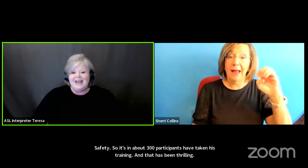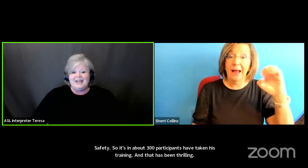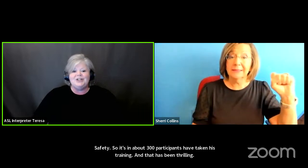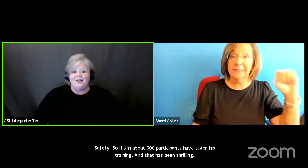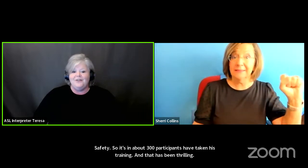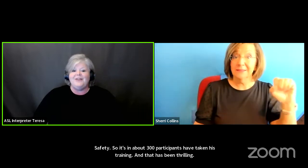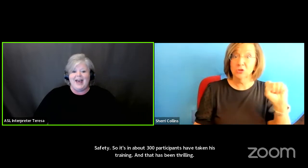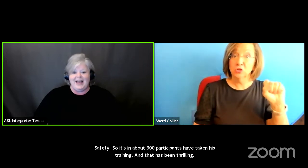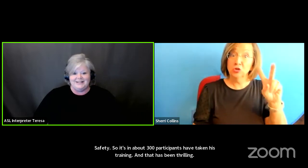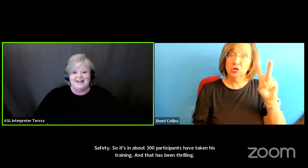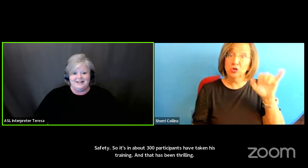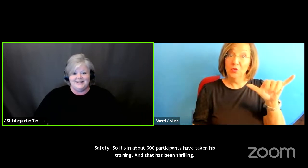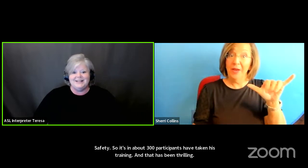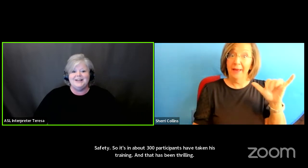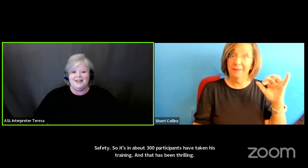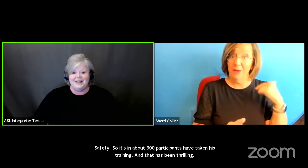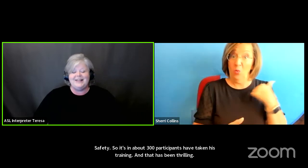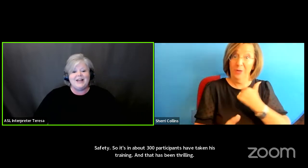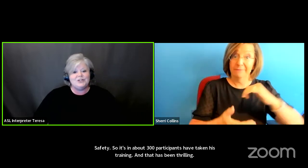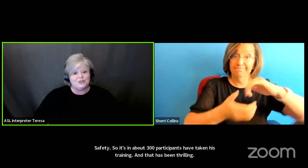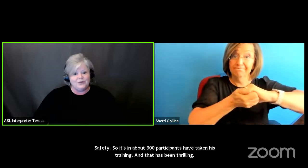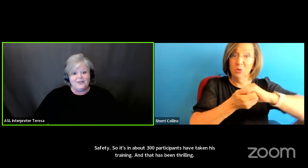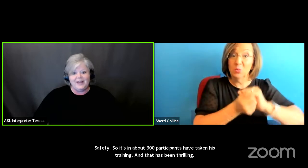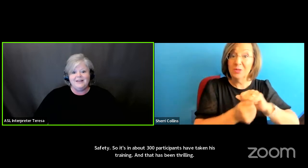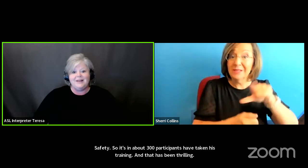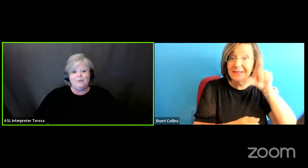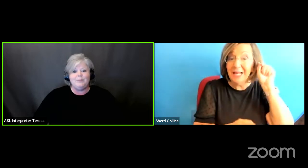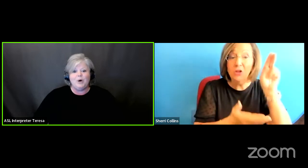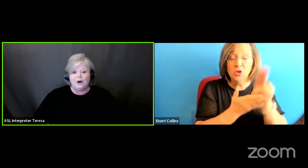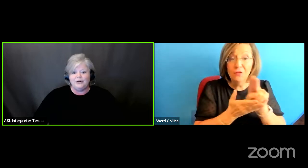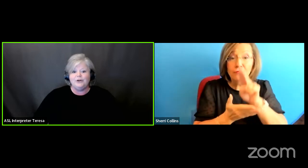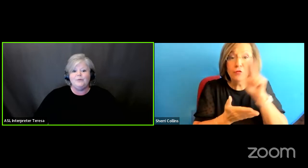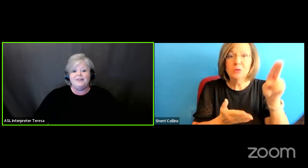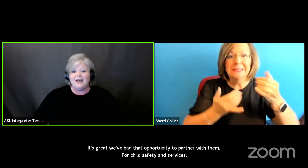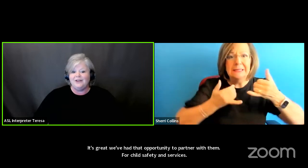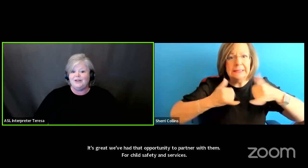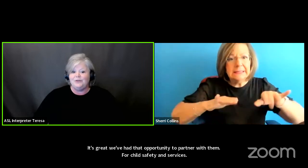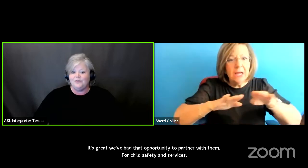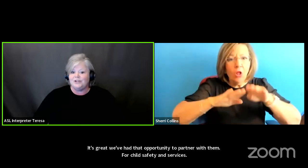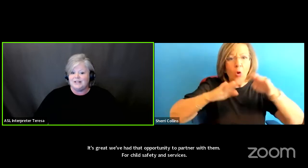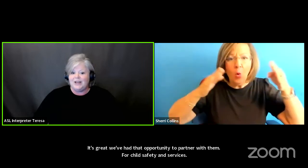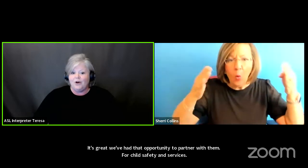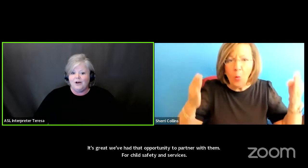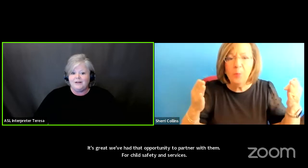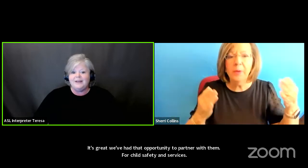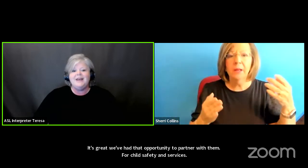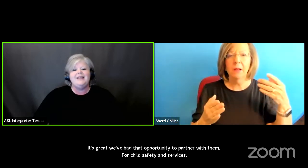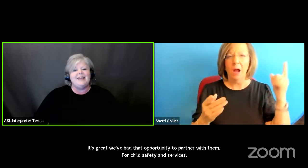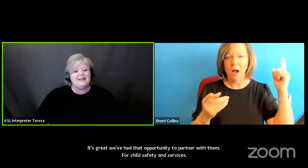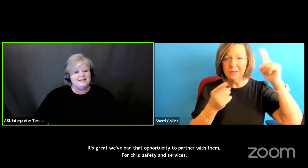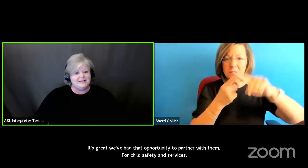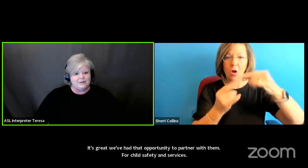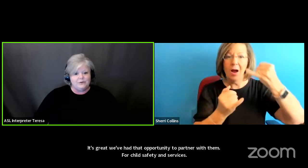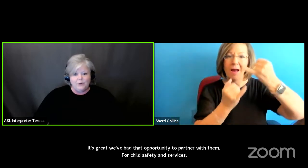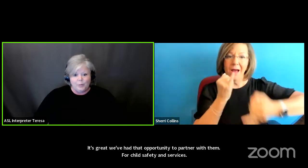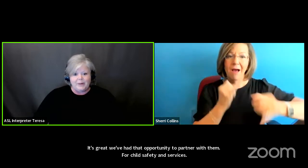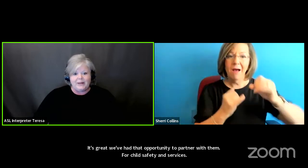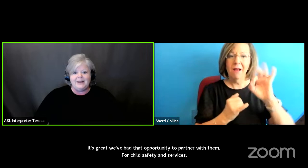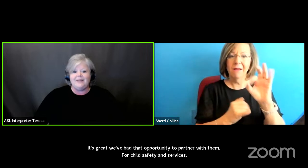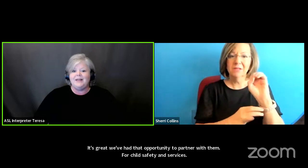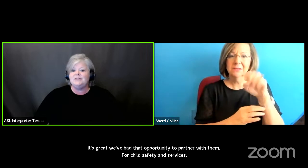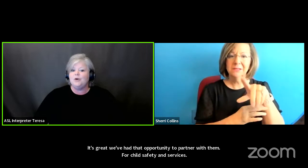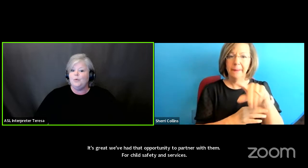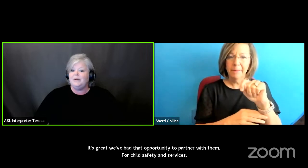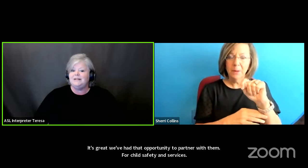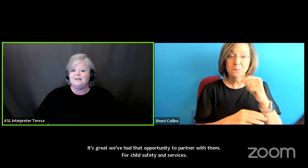So the age of access, that survey that we partnered with Gallaudet University on, that is still